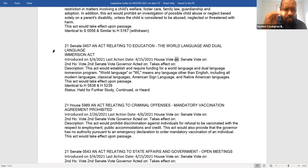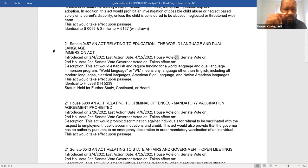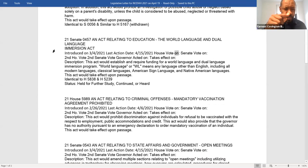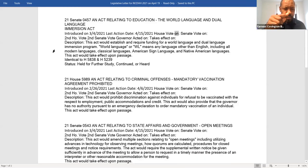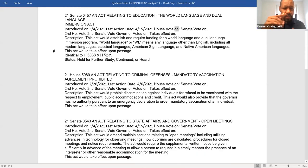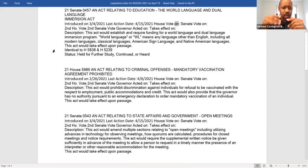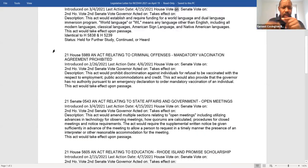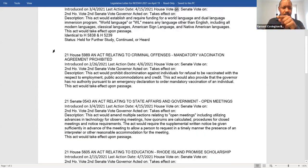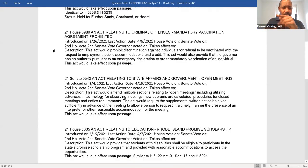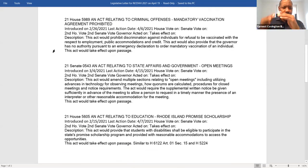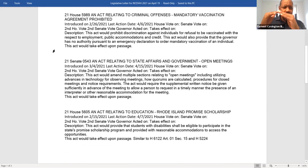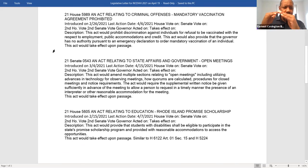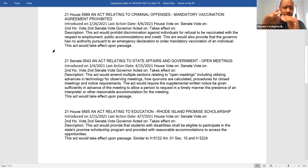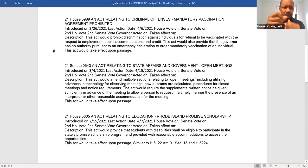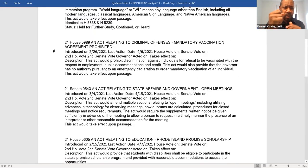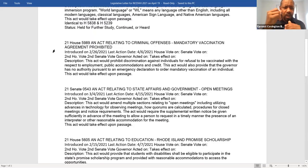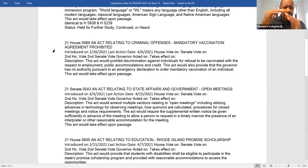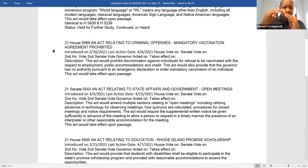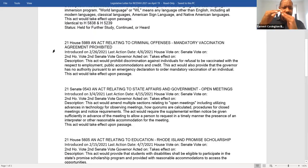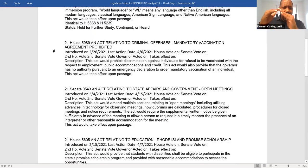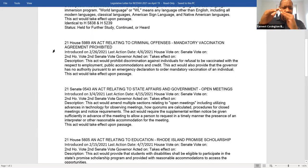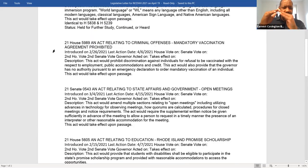Can you go down further? Hold on there.